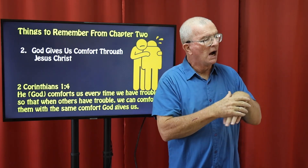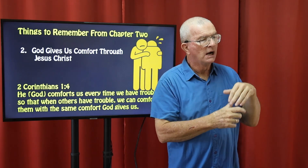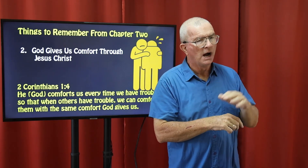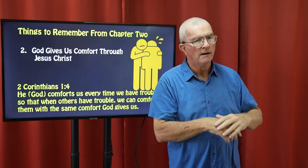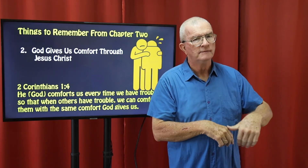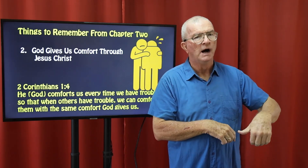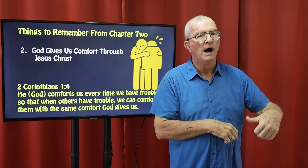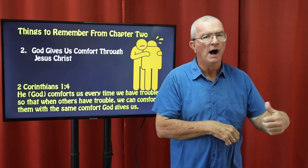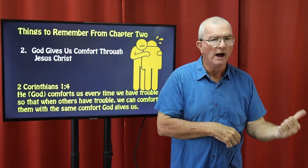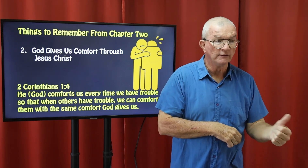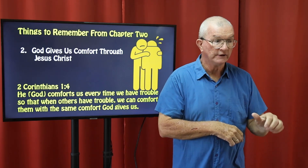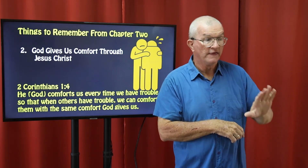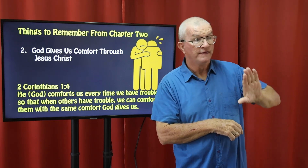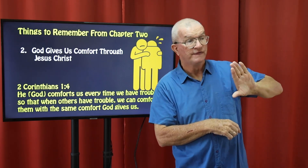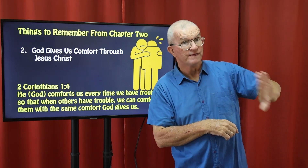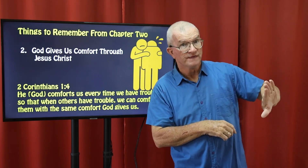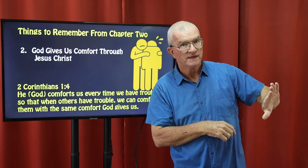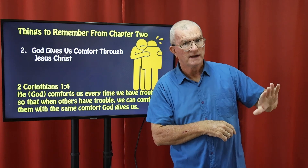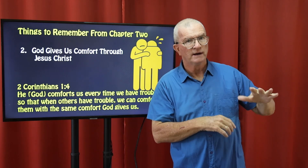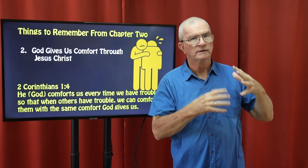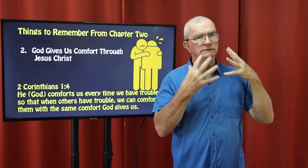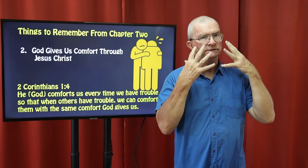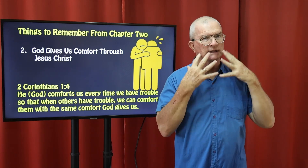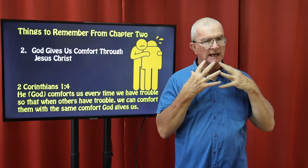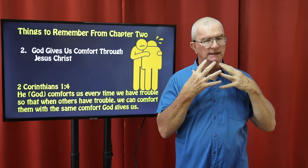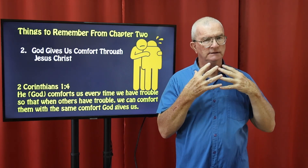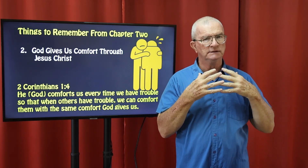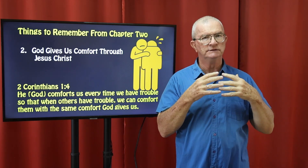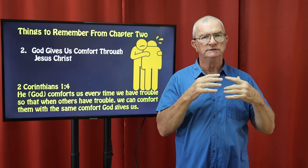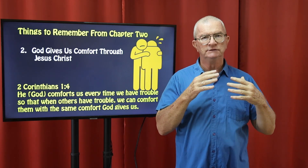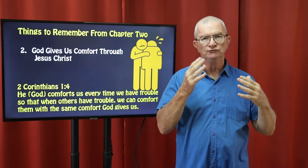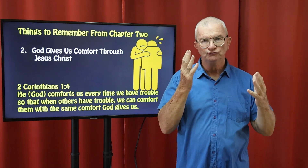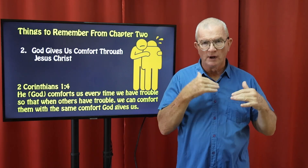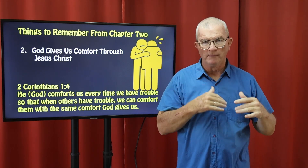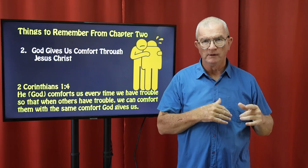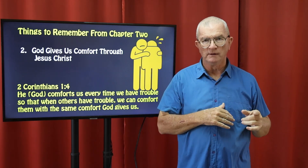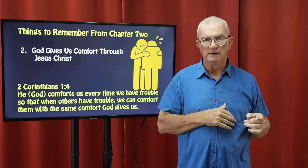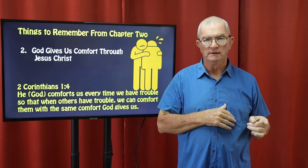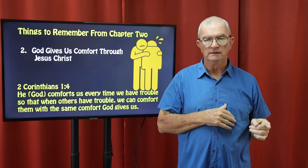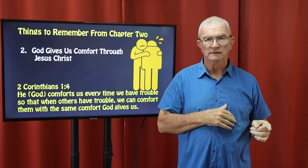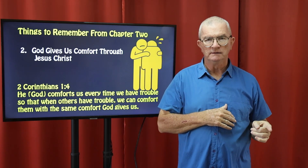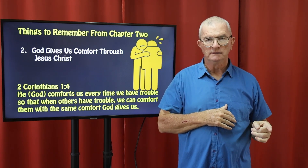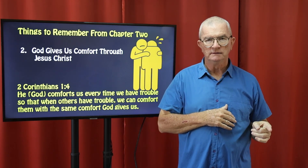disappointment, I can comfort other in their sadness and trouble.